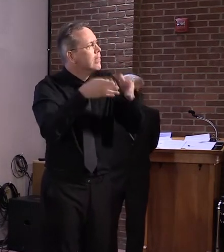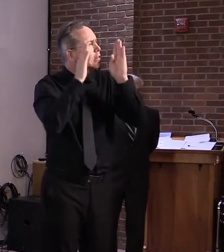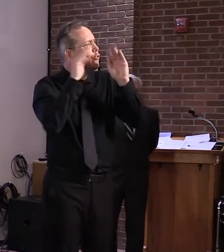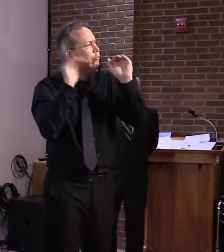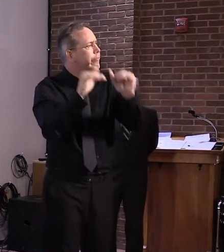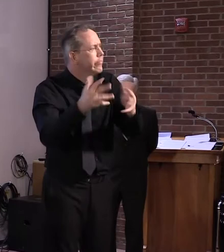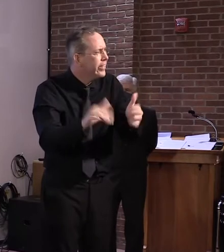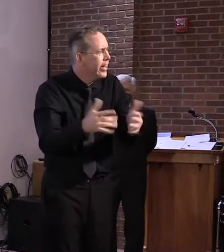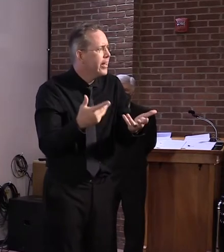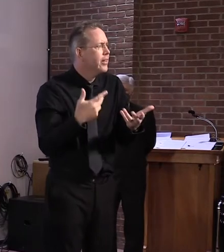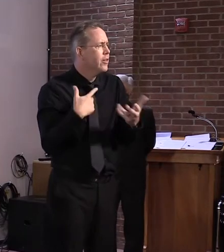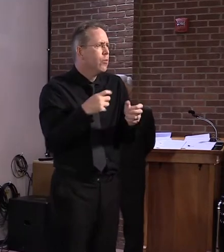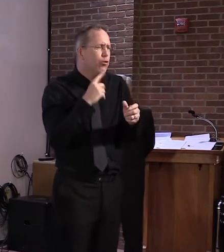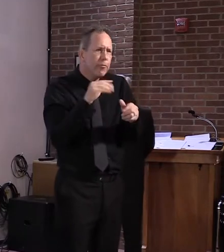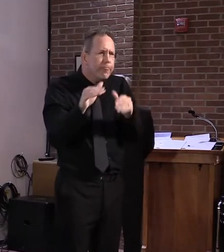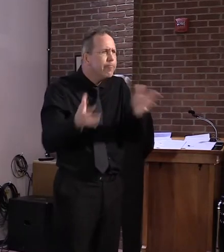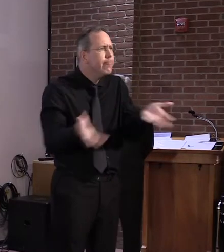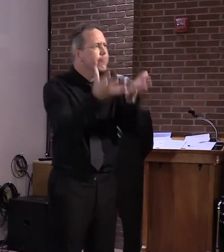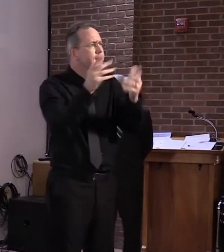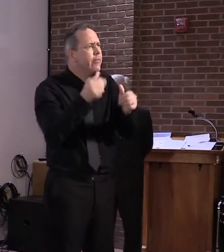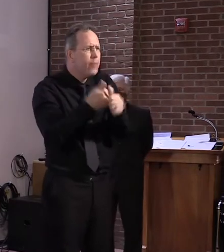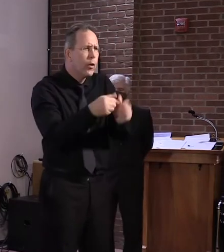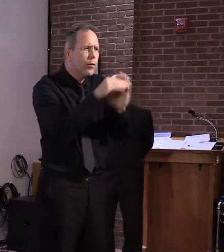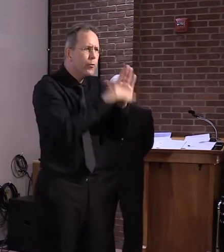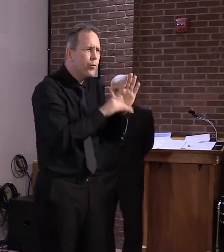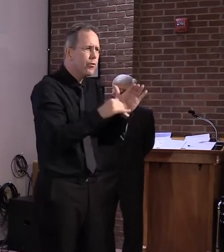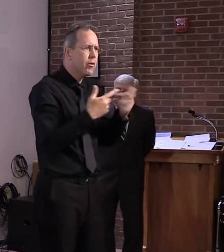in a question, so it wasn't something coming from me.